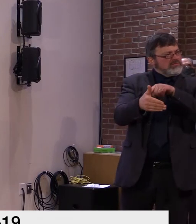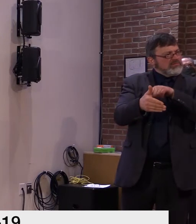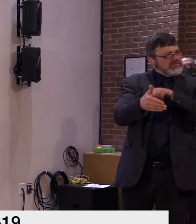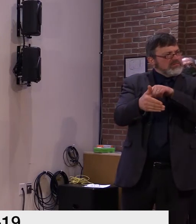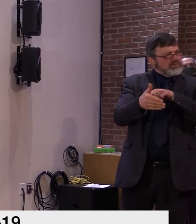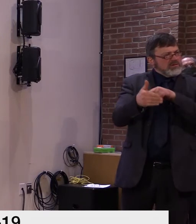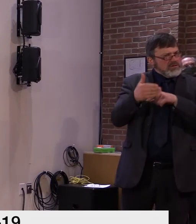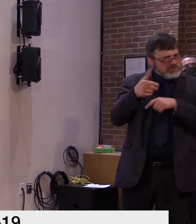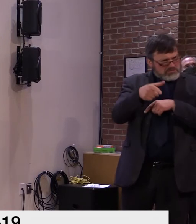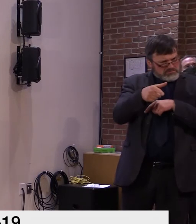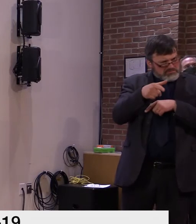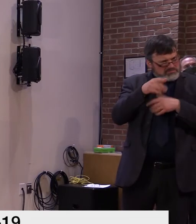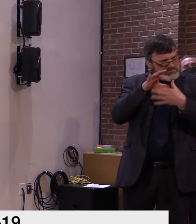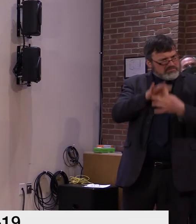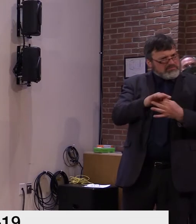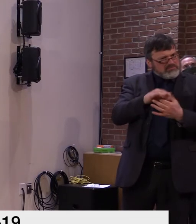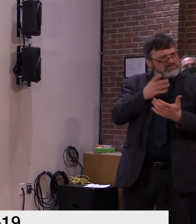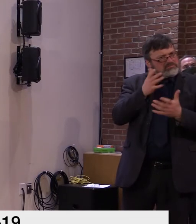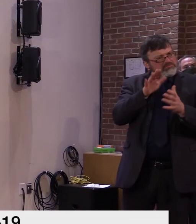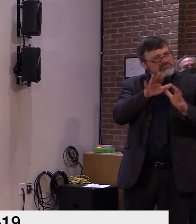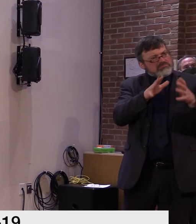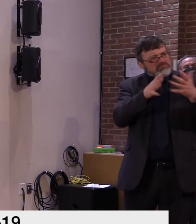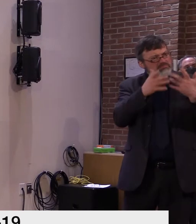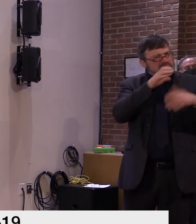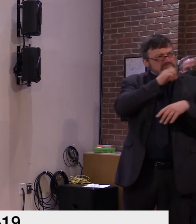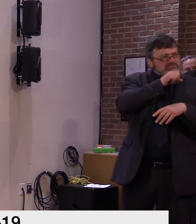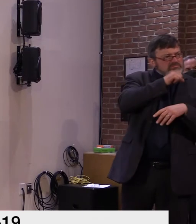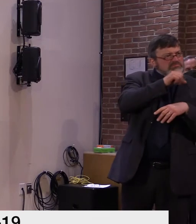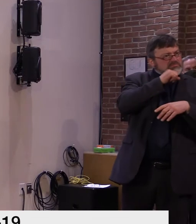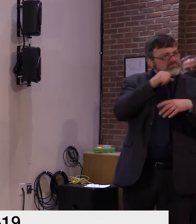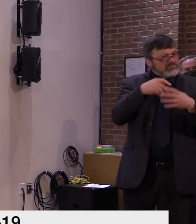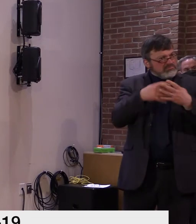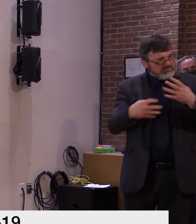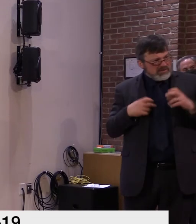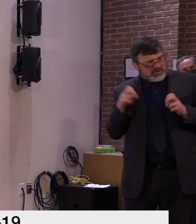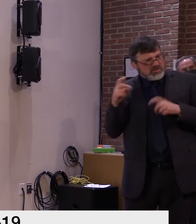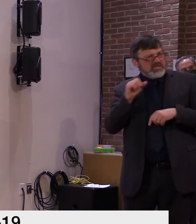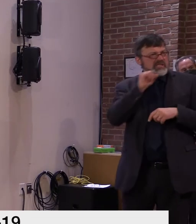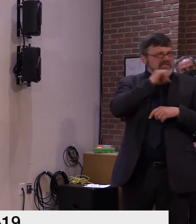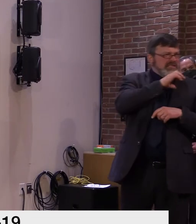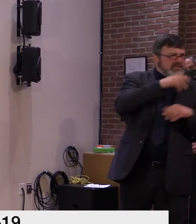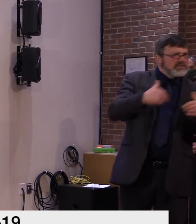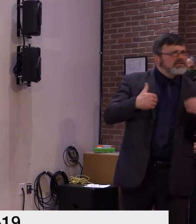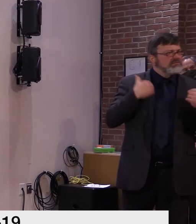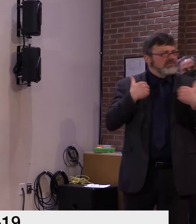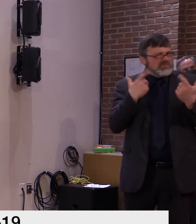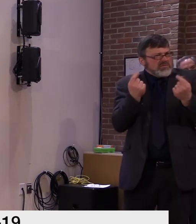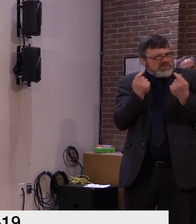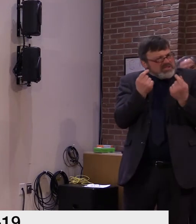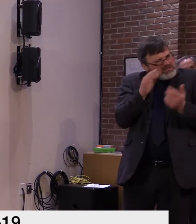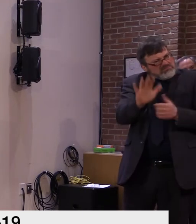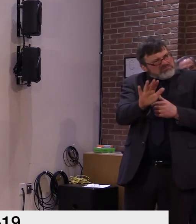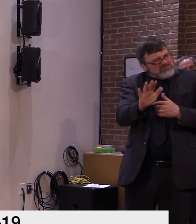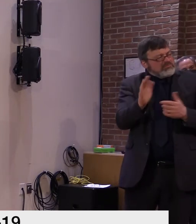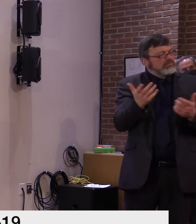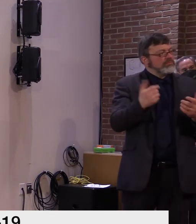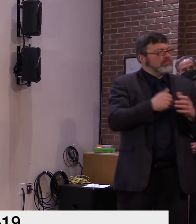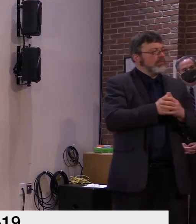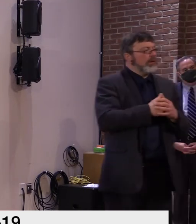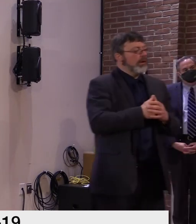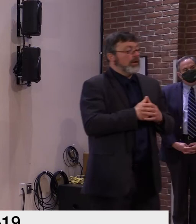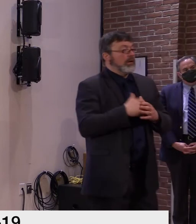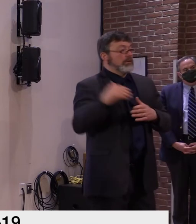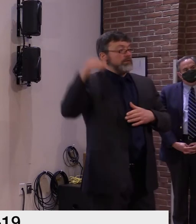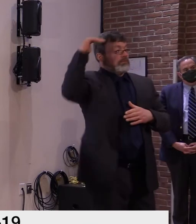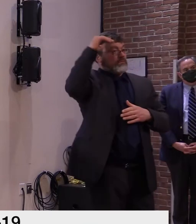Who are the people that are frankly still dying at this point? Yes, that's a great question. the